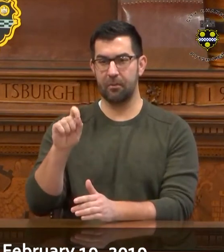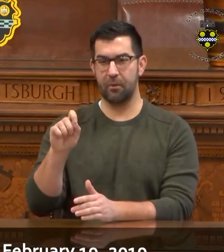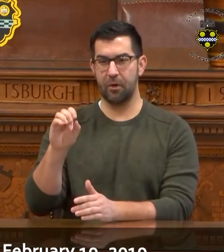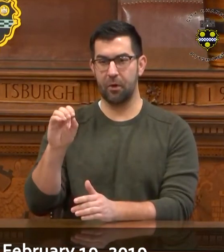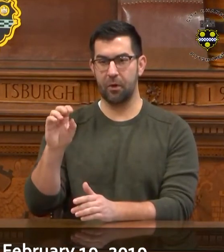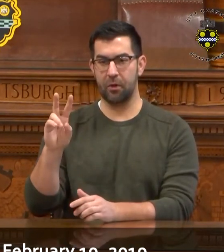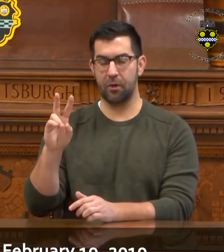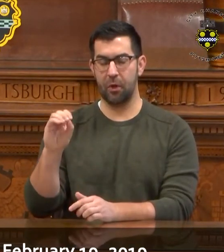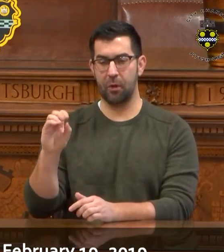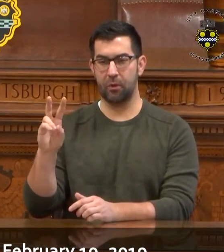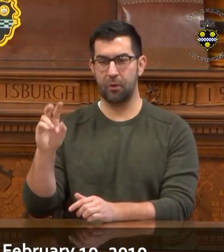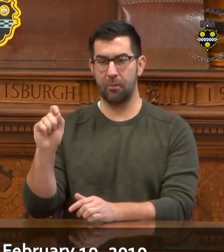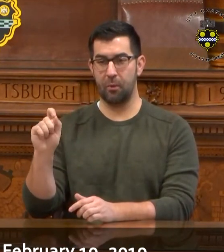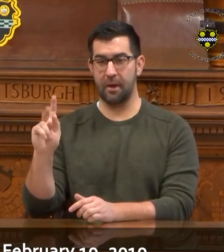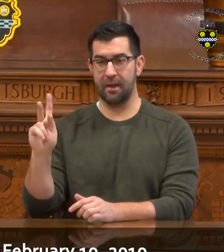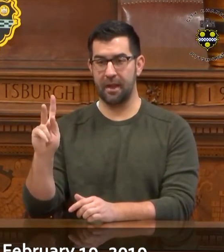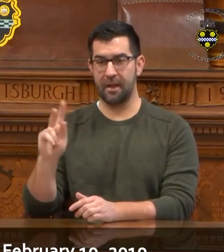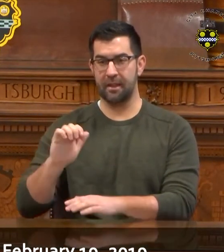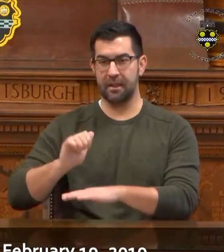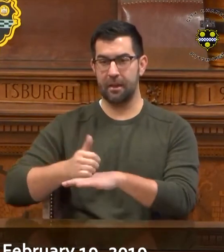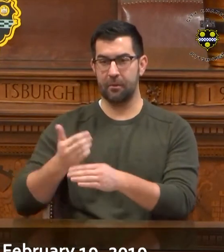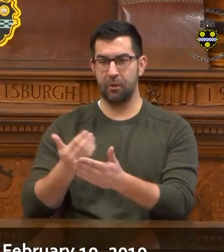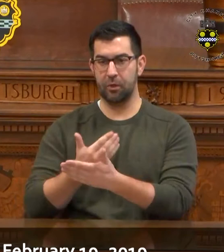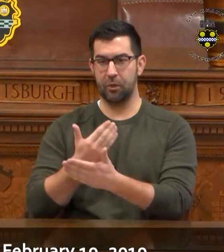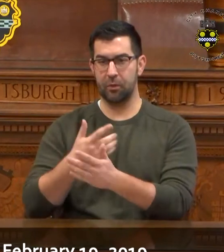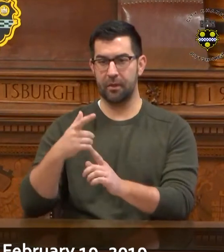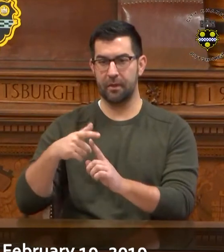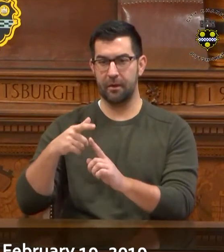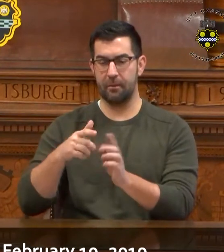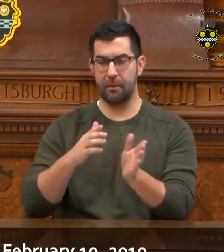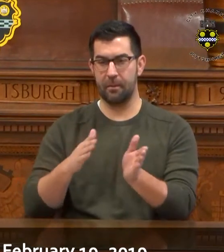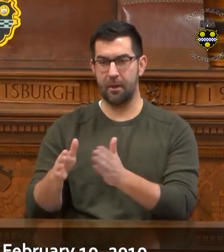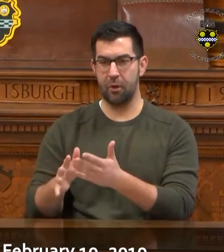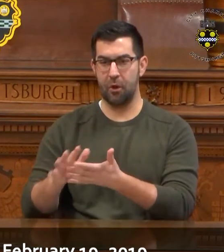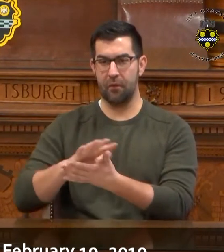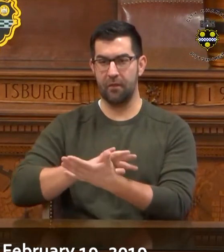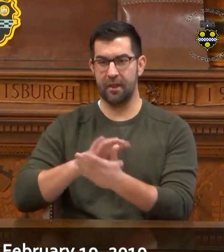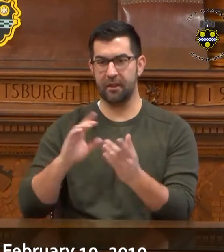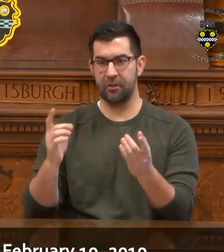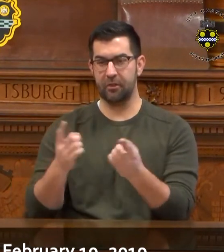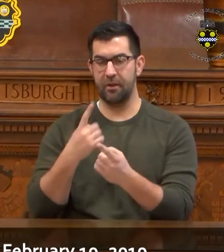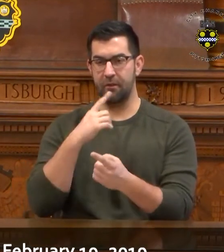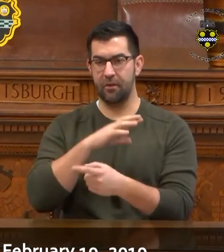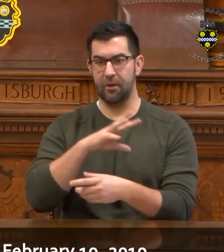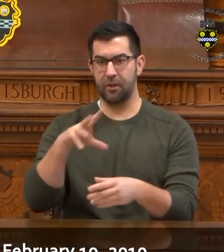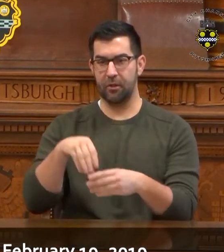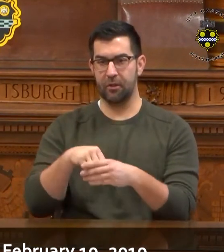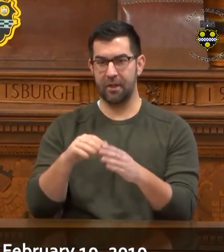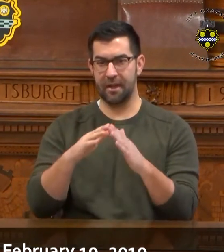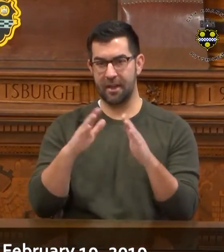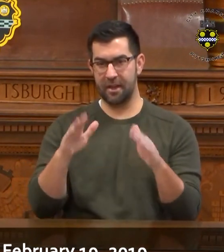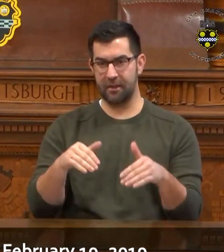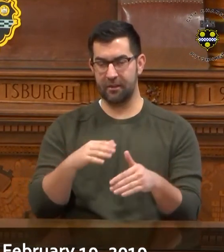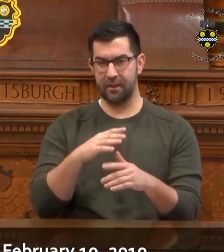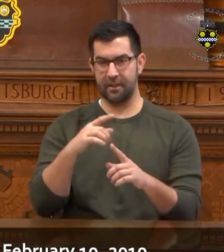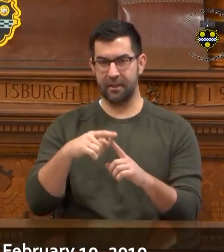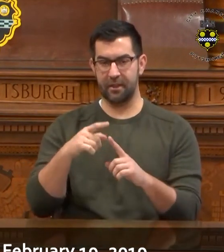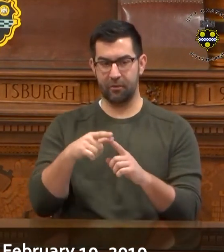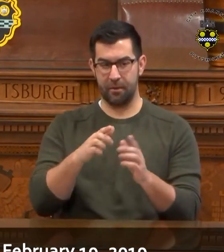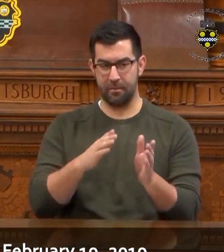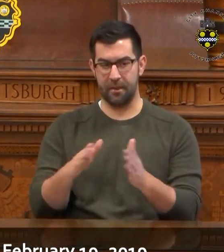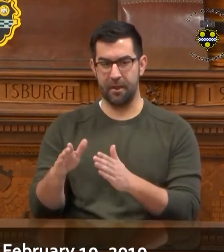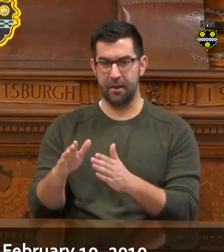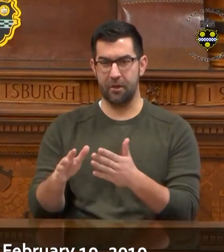907.02.K to establish a new interim planning overlay district for the Inclusionary Housing Interim